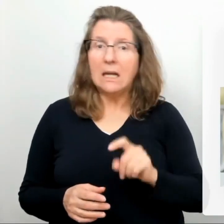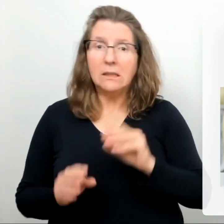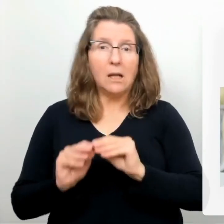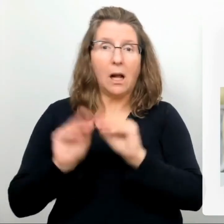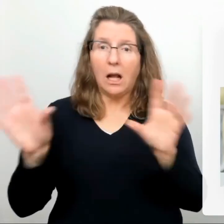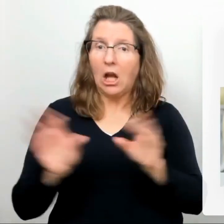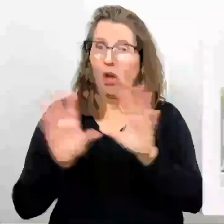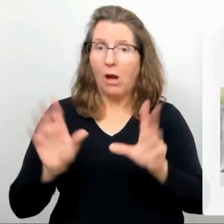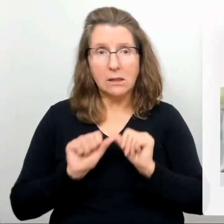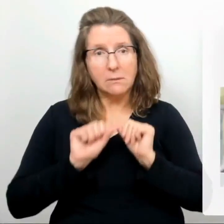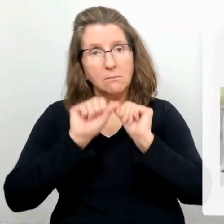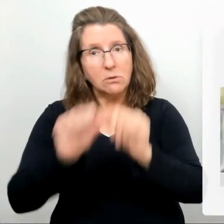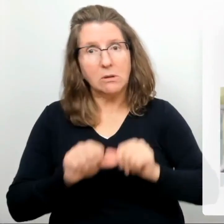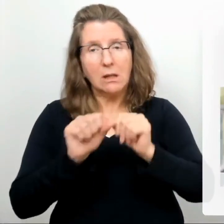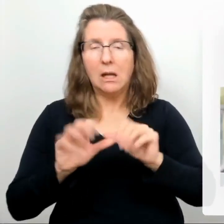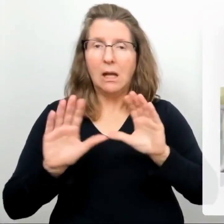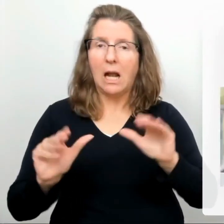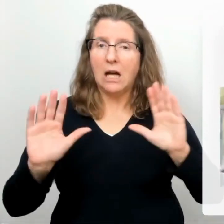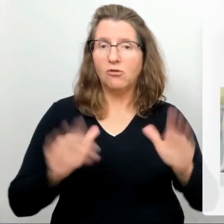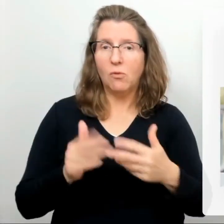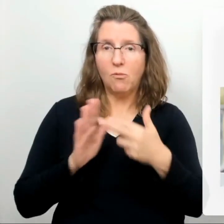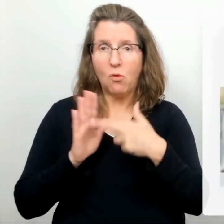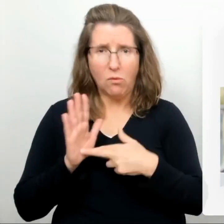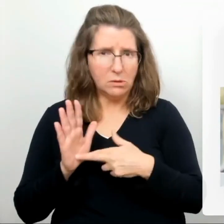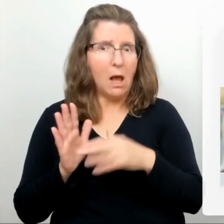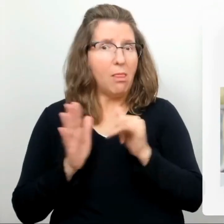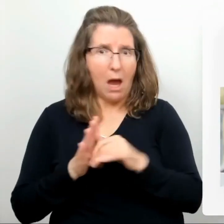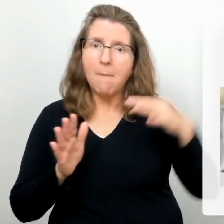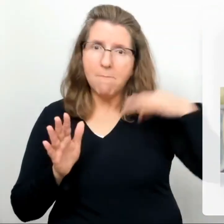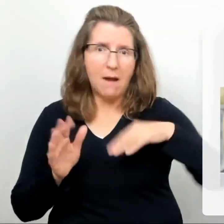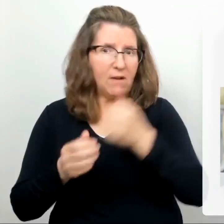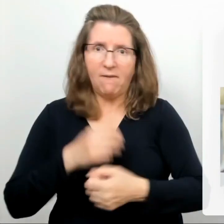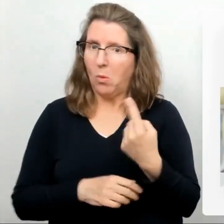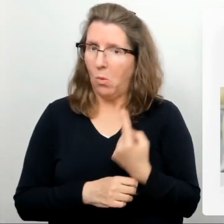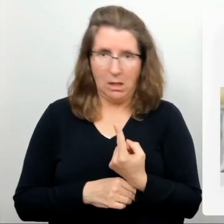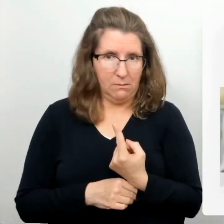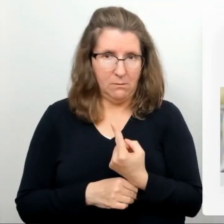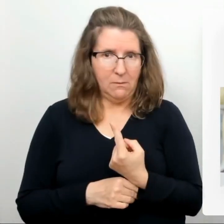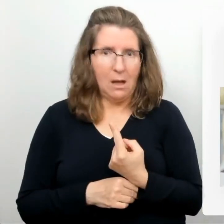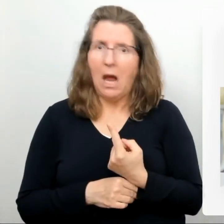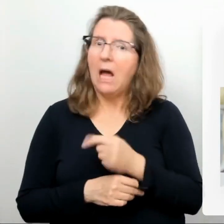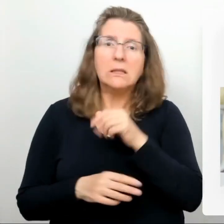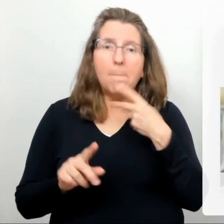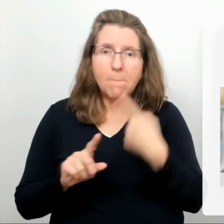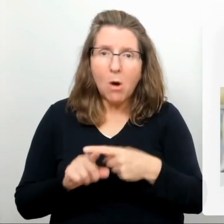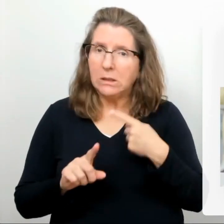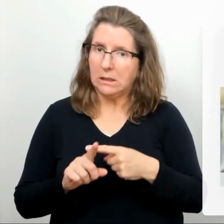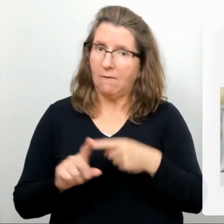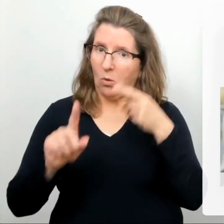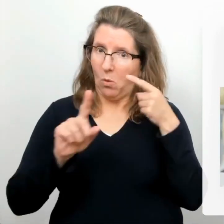Aiden needs clear and consistent classroom rules. Well, that benefits everyone. This is a positive